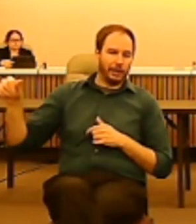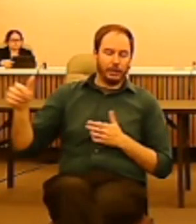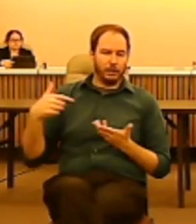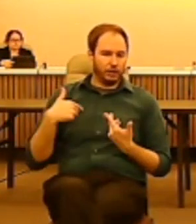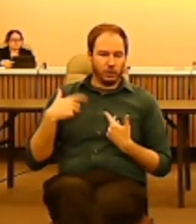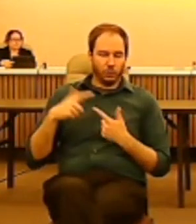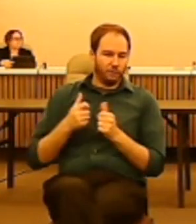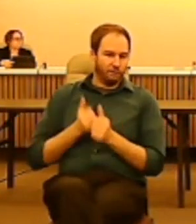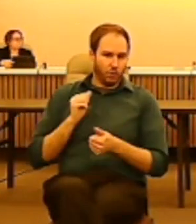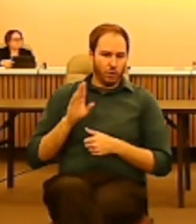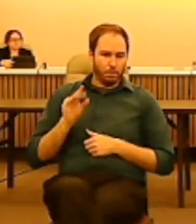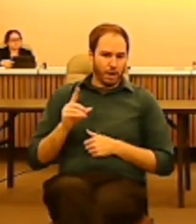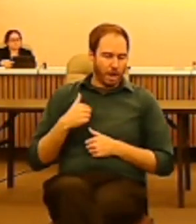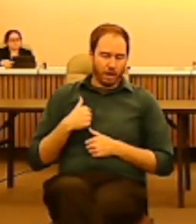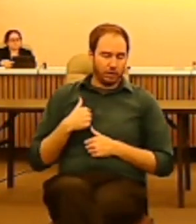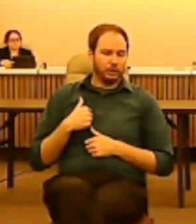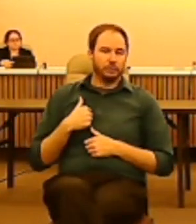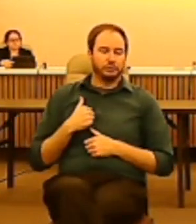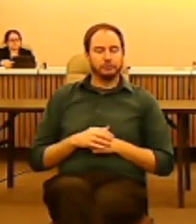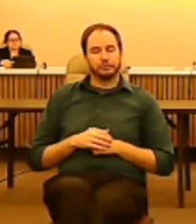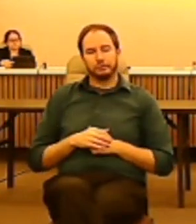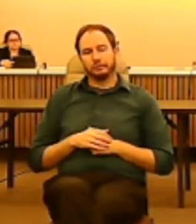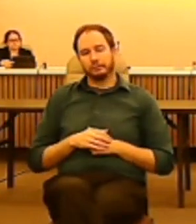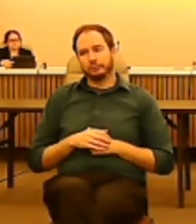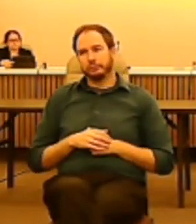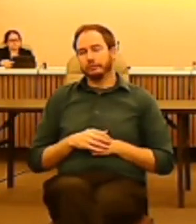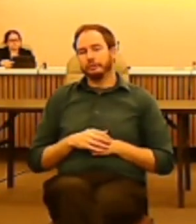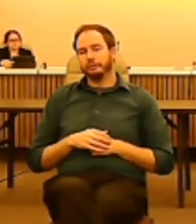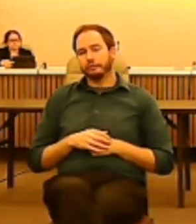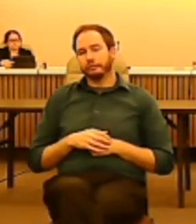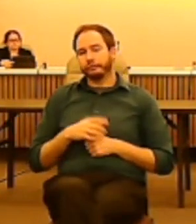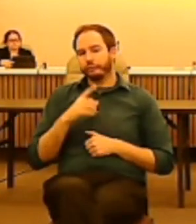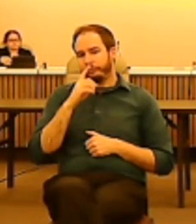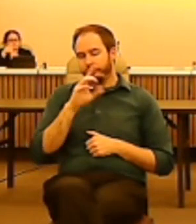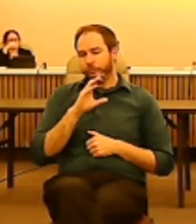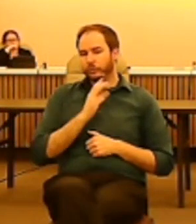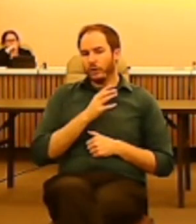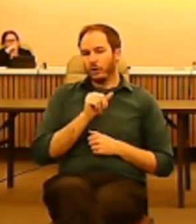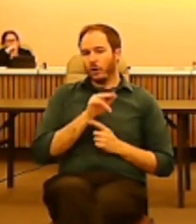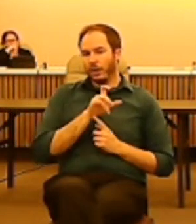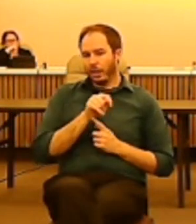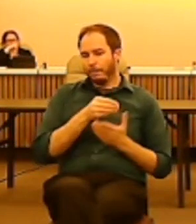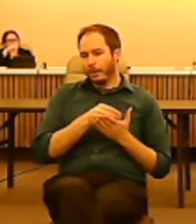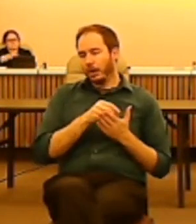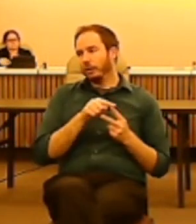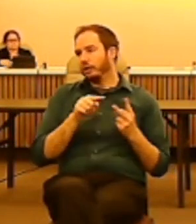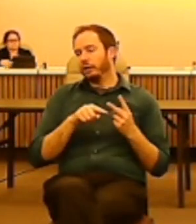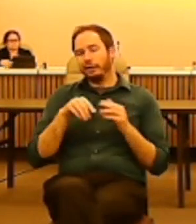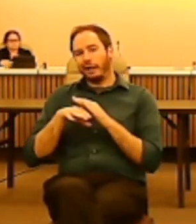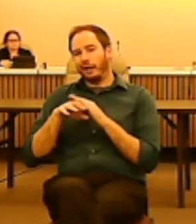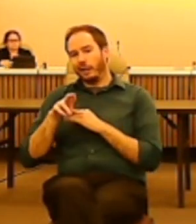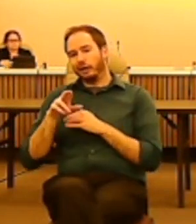if I can avoid bonding, I'm going to. Between ARPA money and